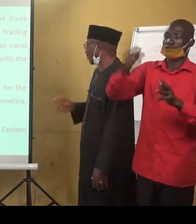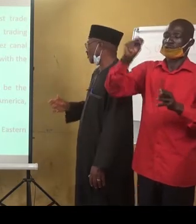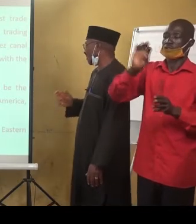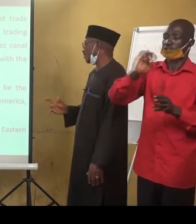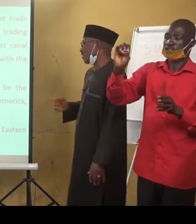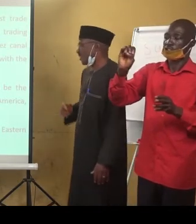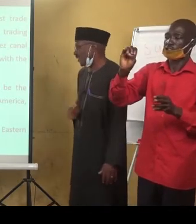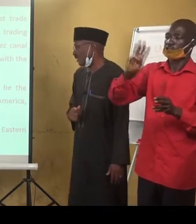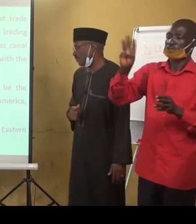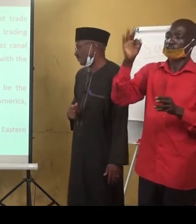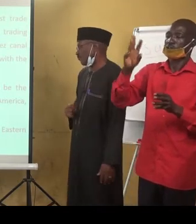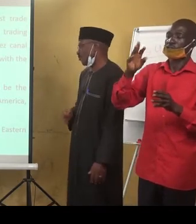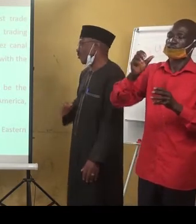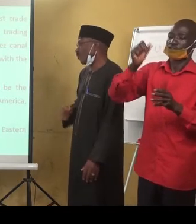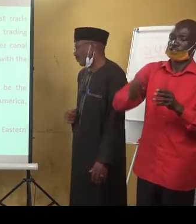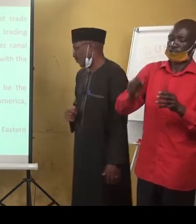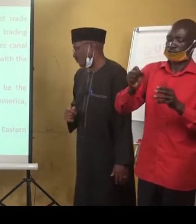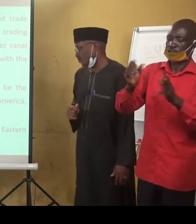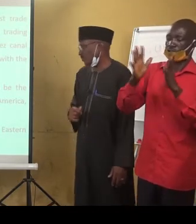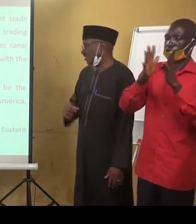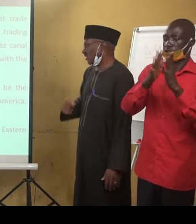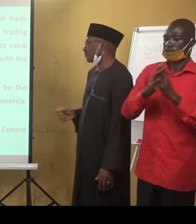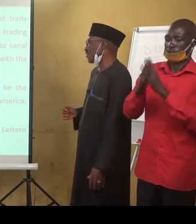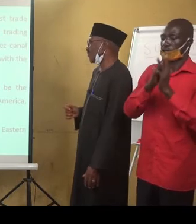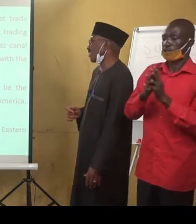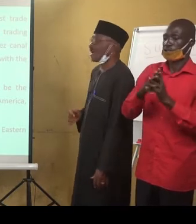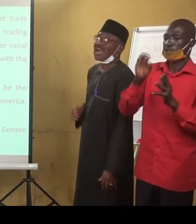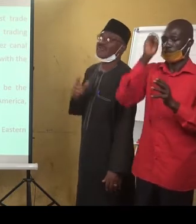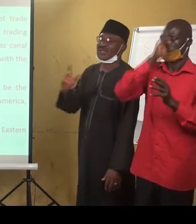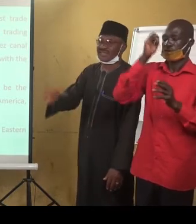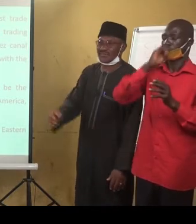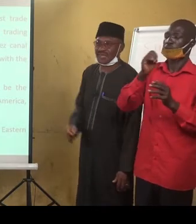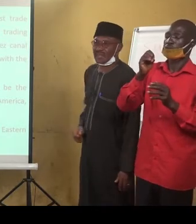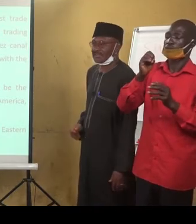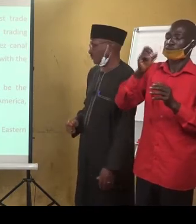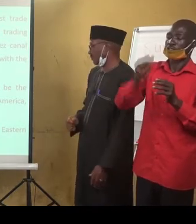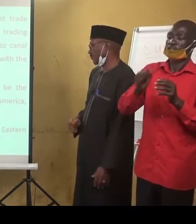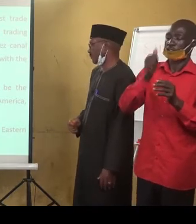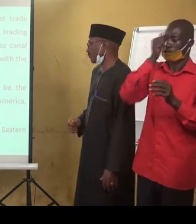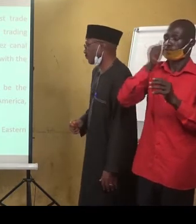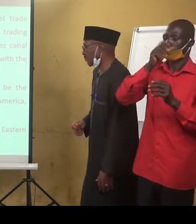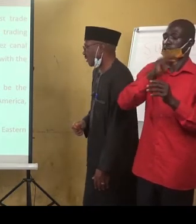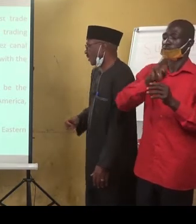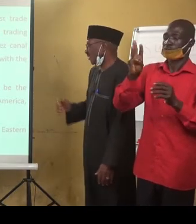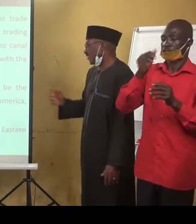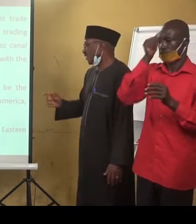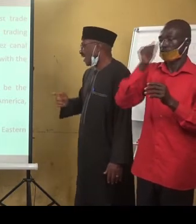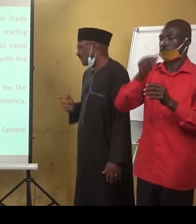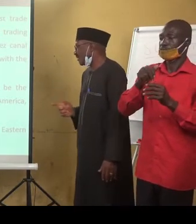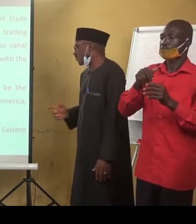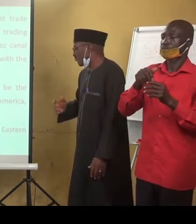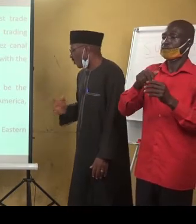east-west of South America, Europe, South Africa, and West Africa.